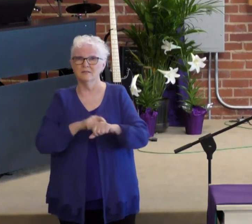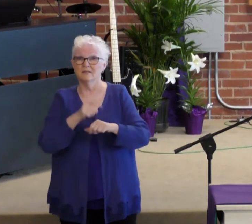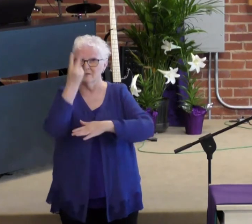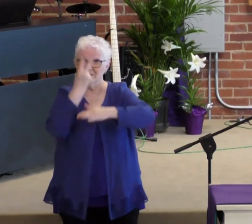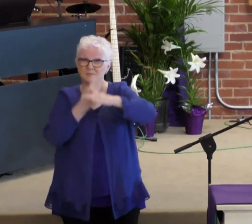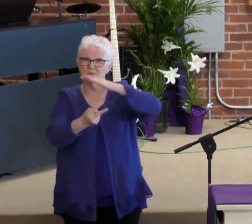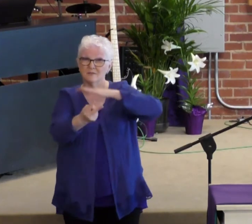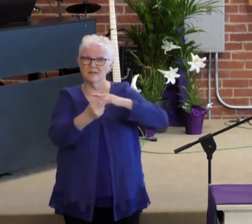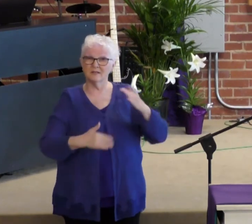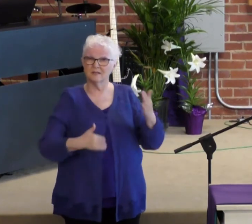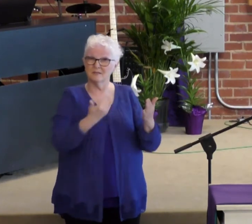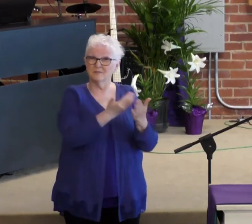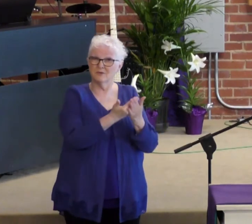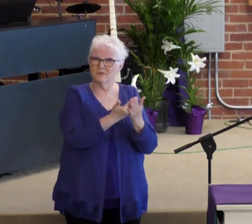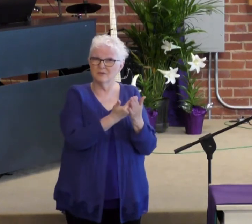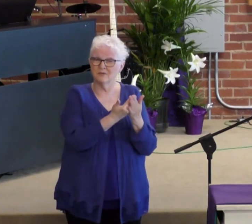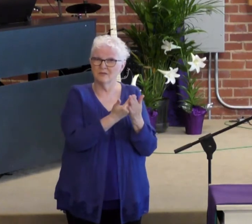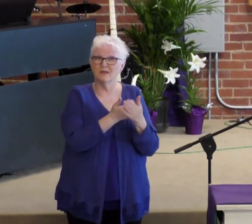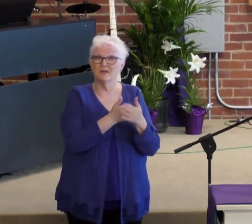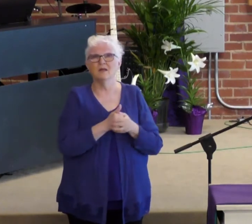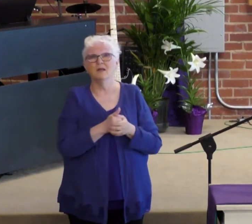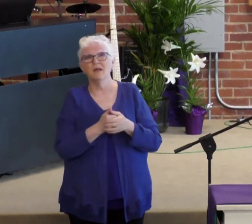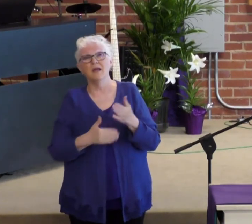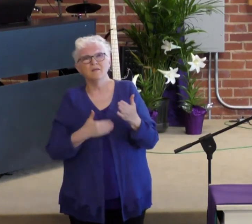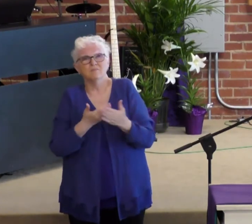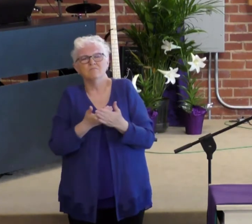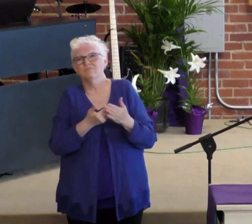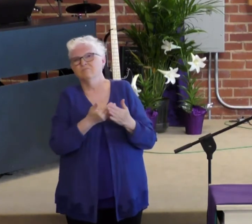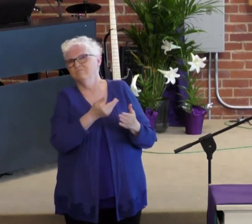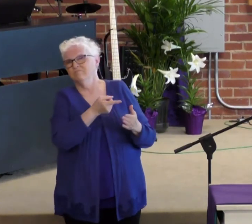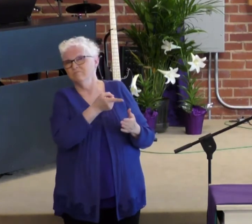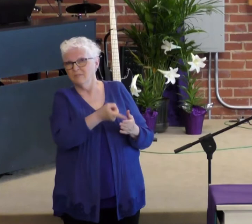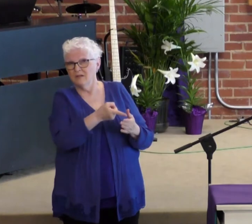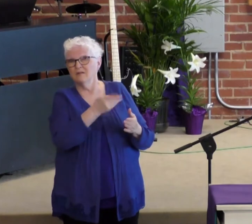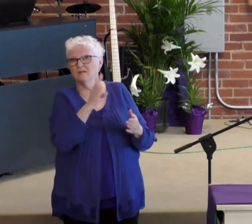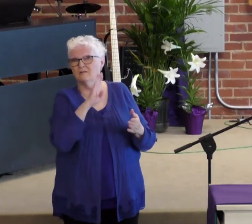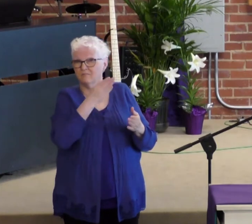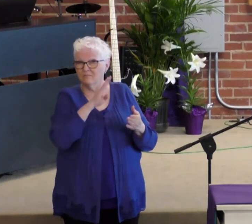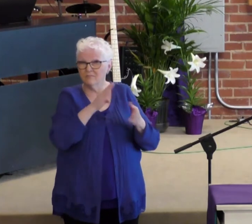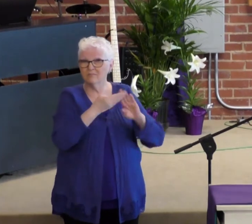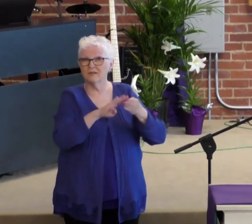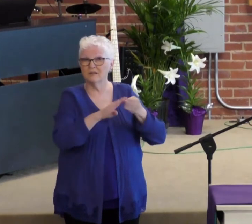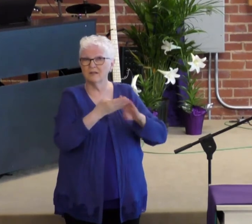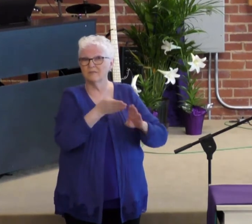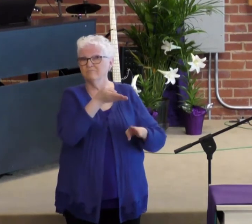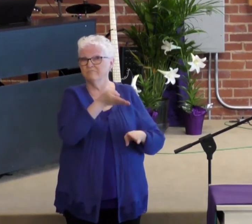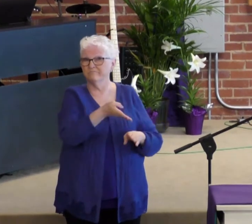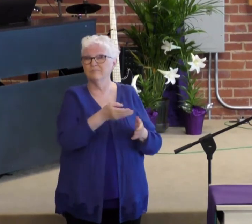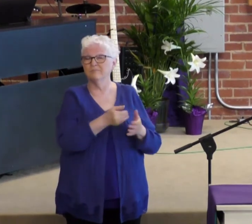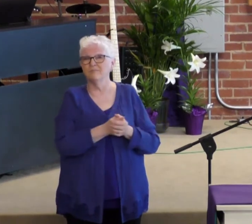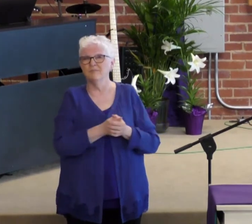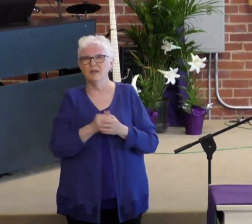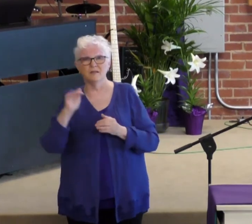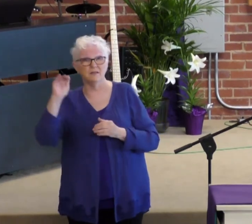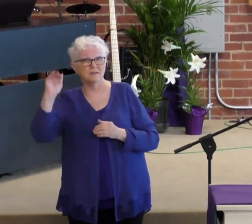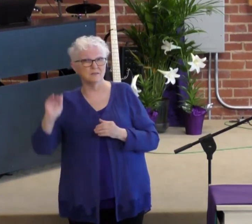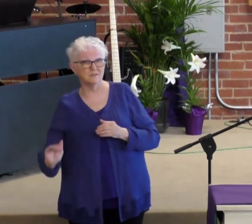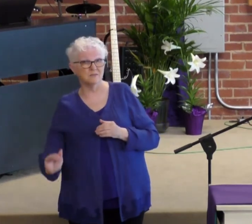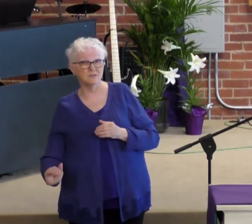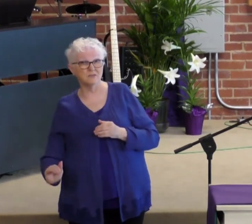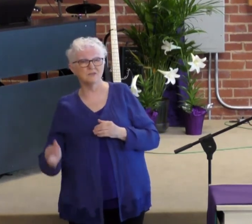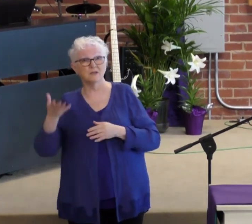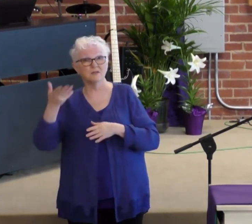his birth and when he was born in Bethlehem of Judea, and then as he went as a small child